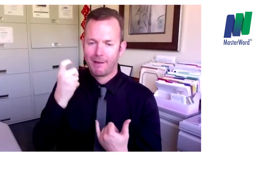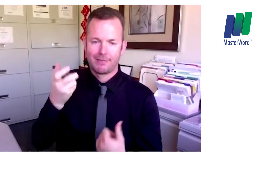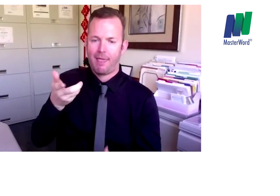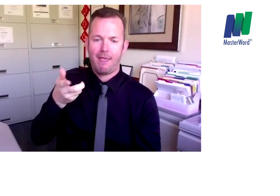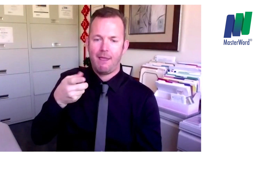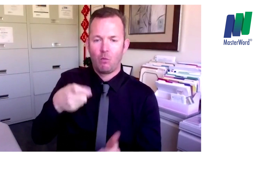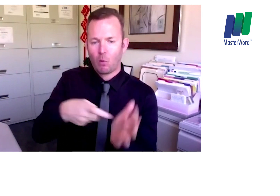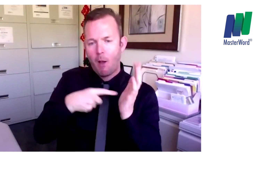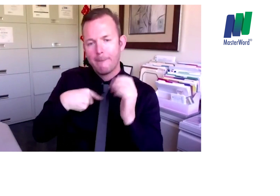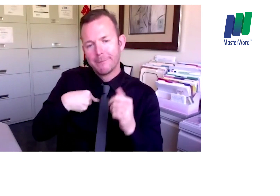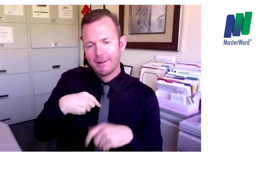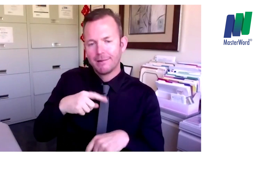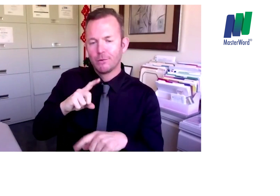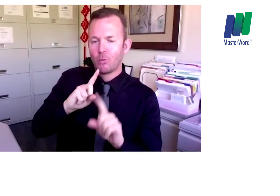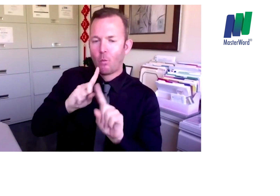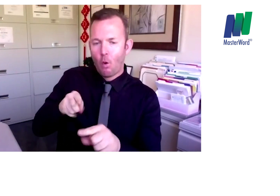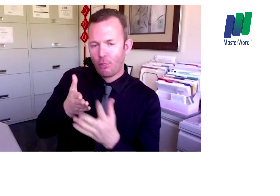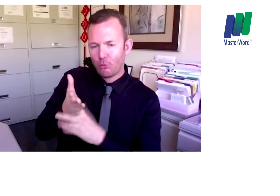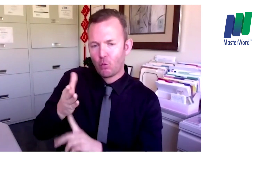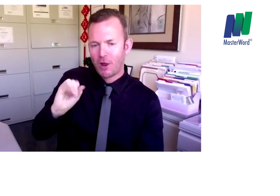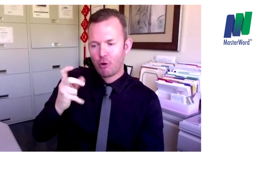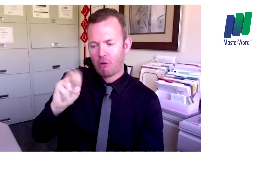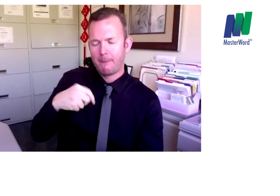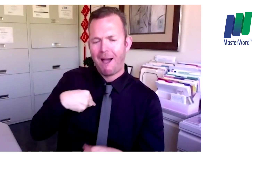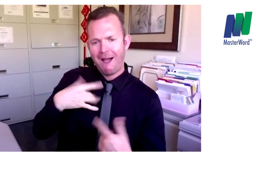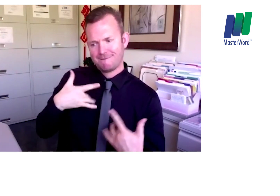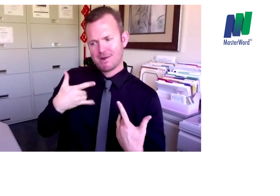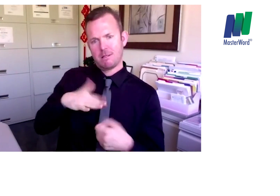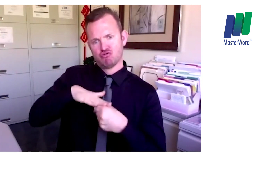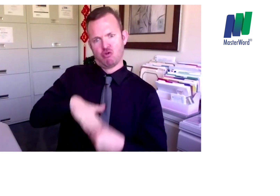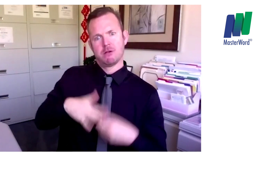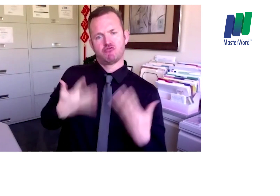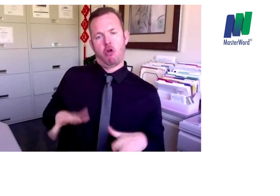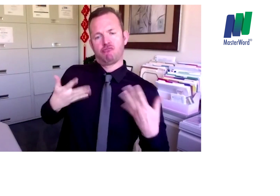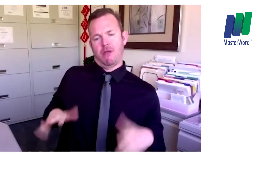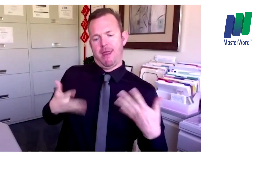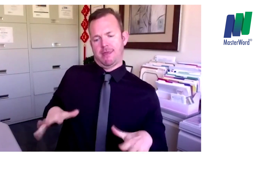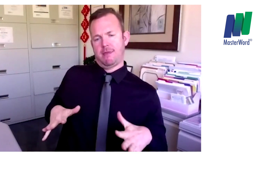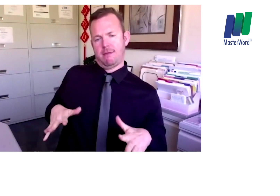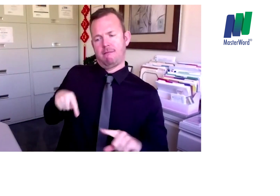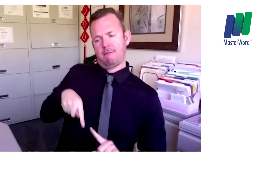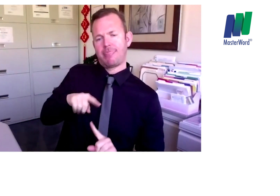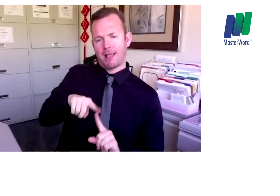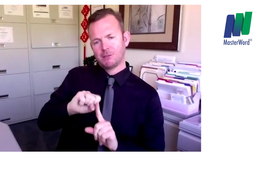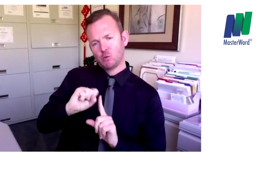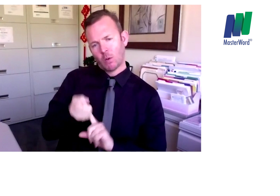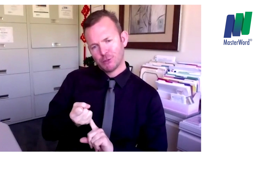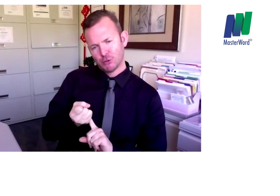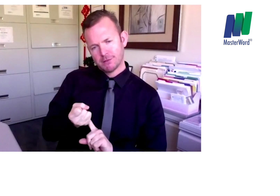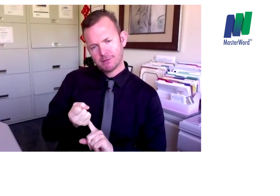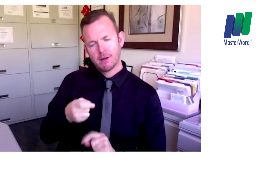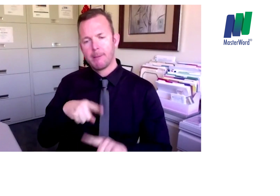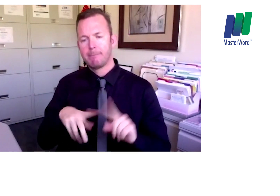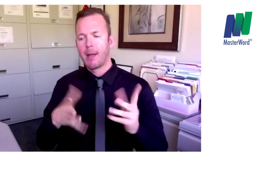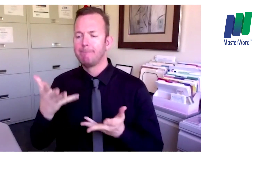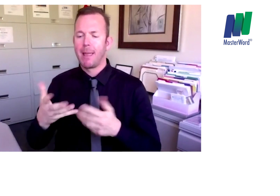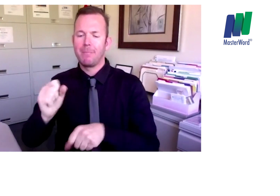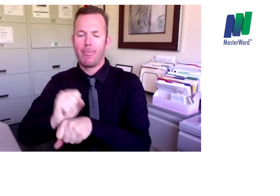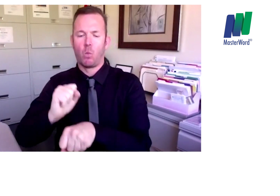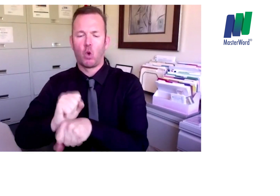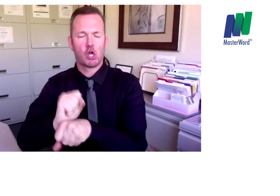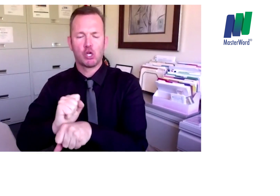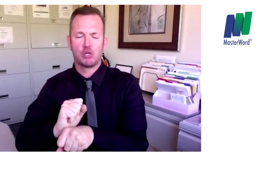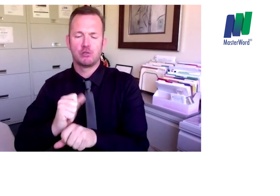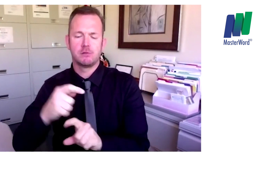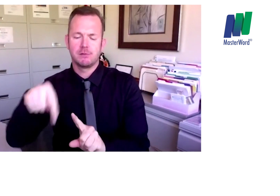I become really frustrated because I attempt to go through a drive-through and I'm denied service because I have to go through there. And I'm already feeling stressed, already feeling oppressed, and I